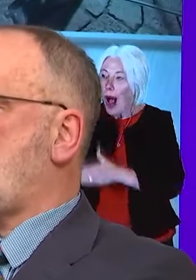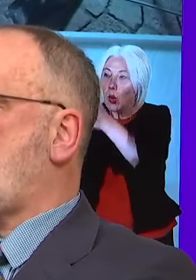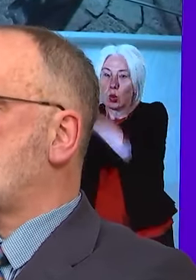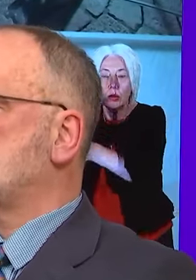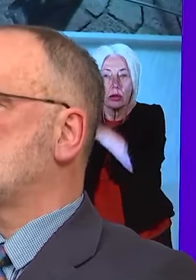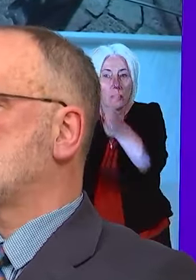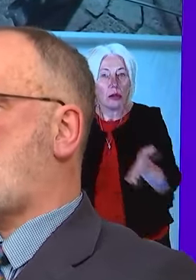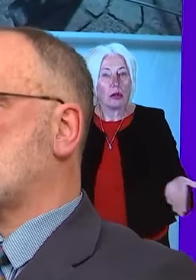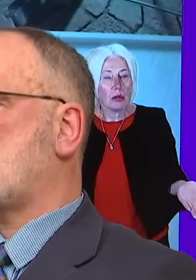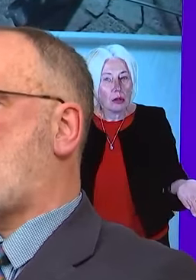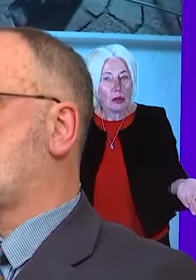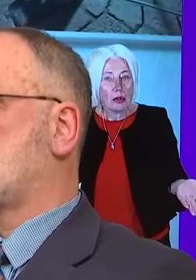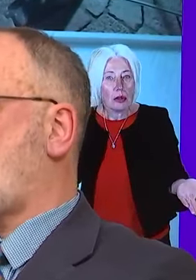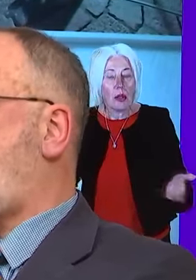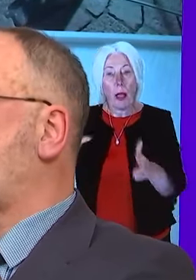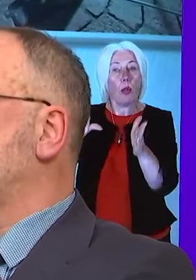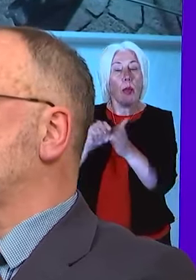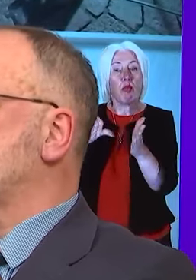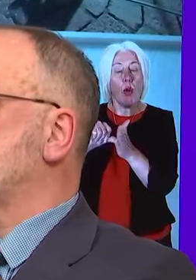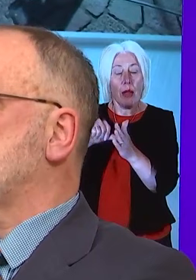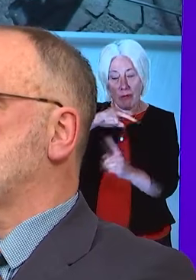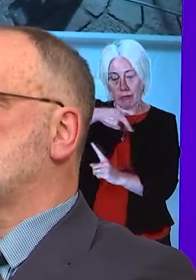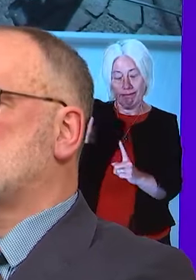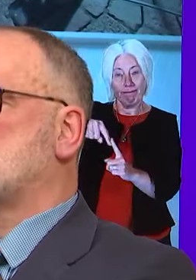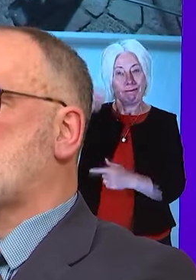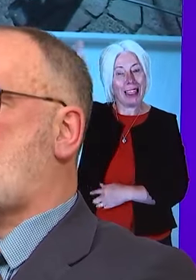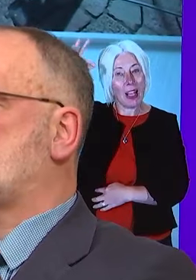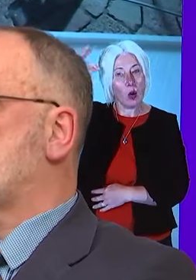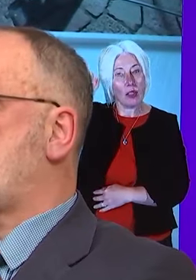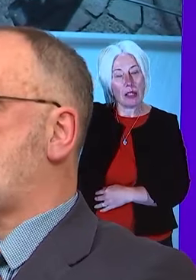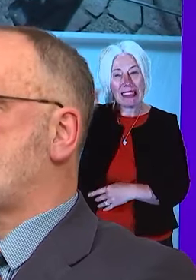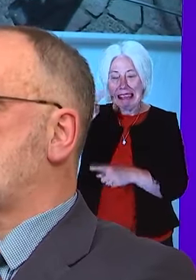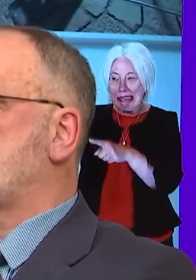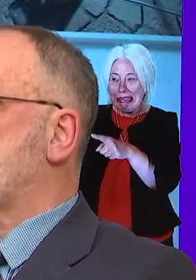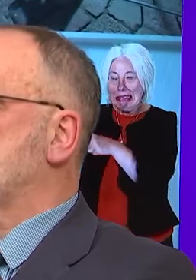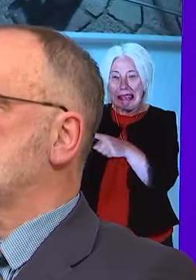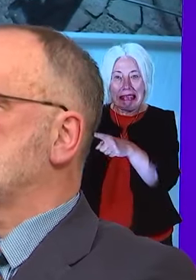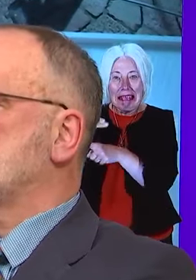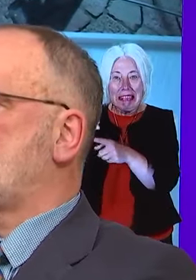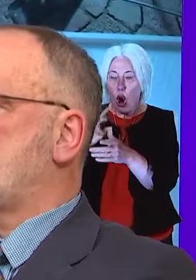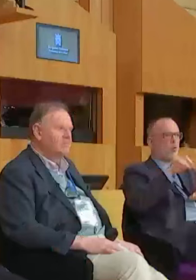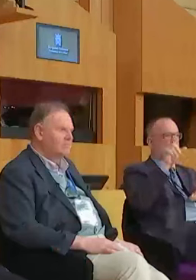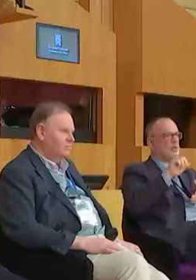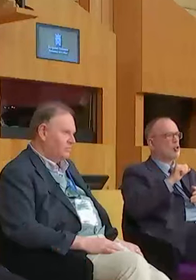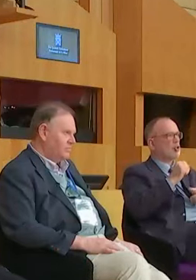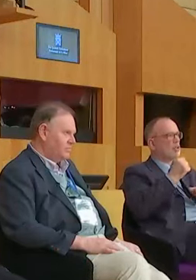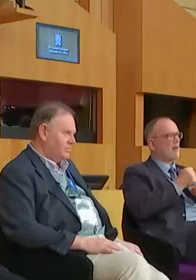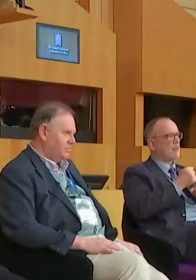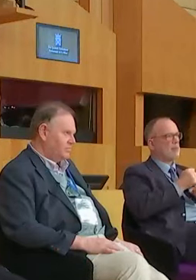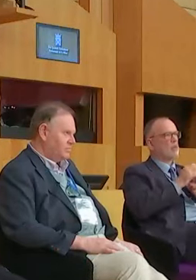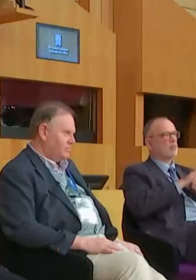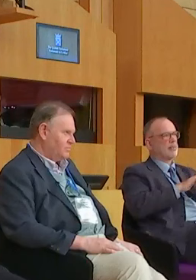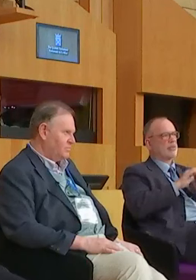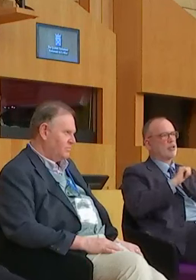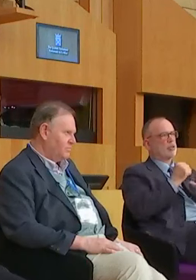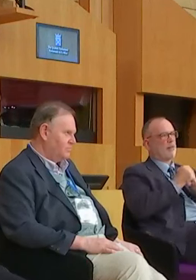to the local authorities are kind of undercutting and undercharging the issues. There's not enough funding from the